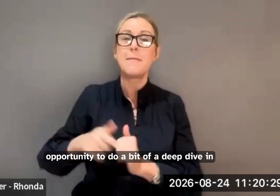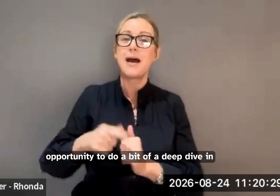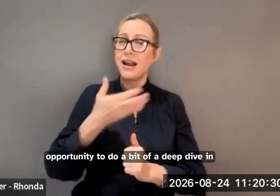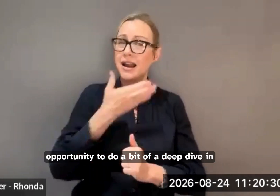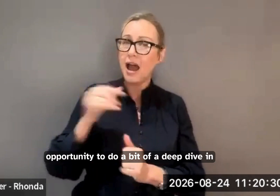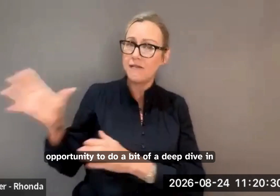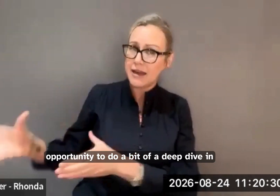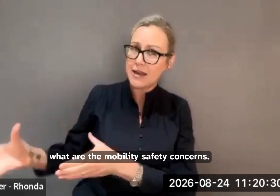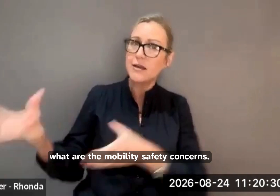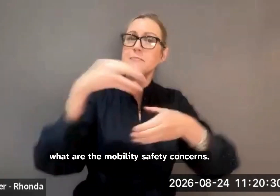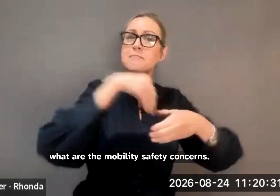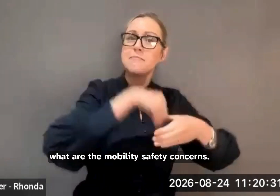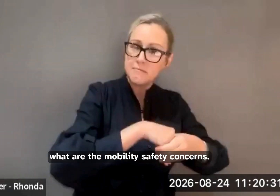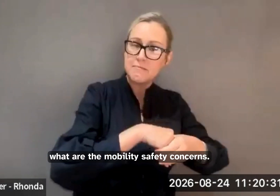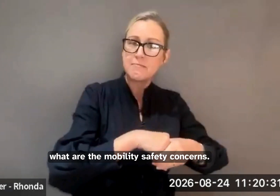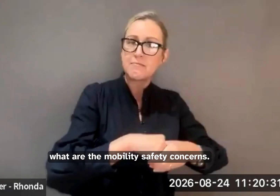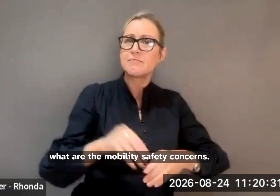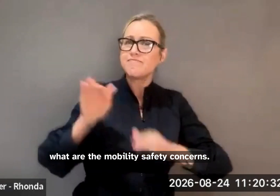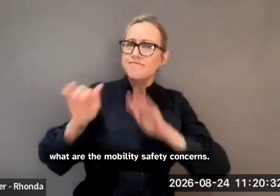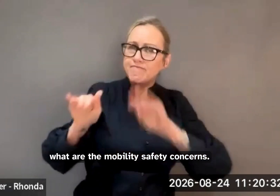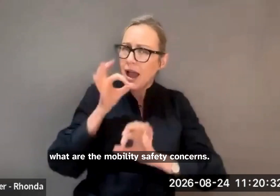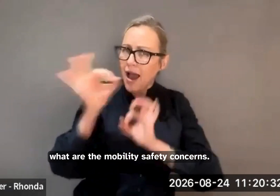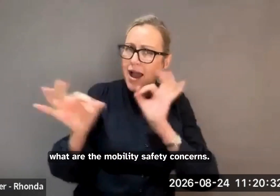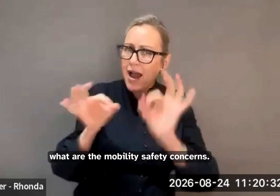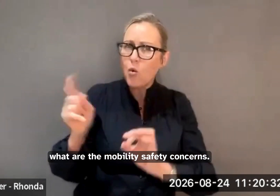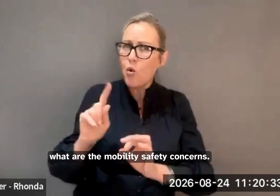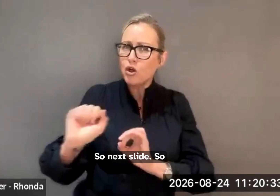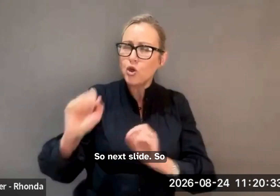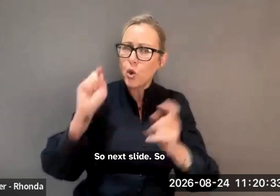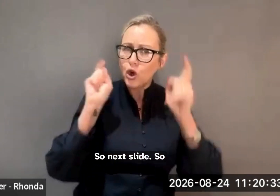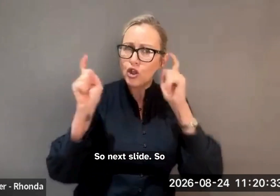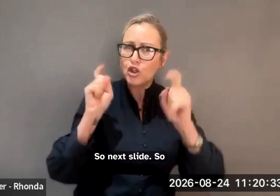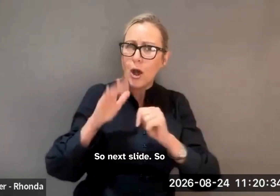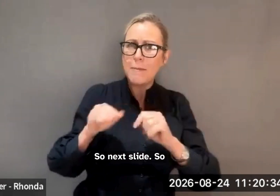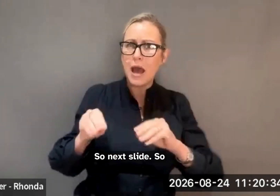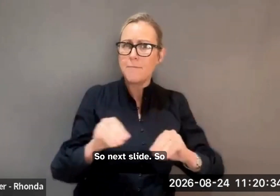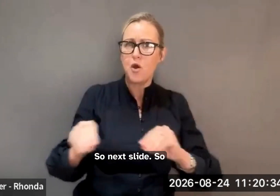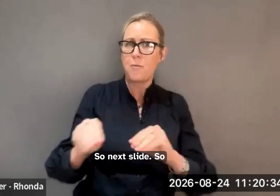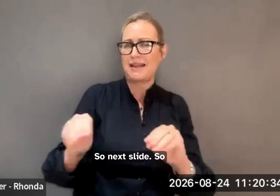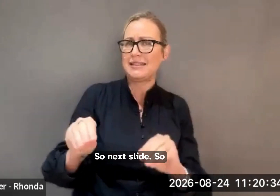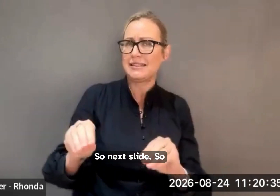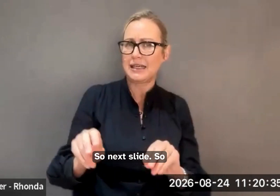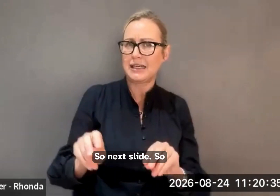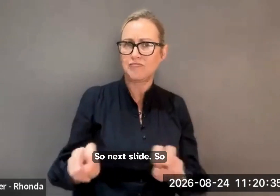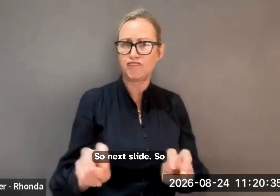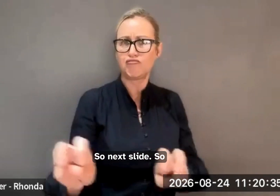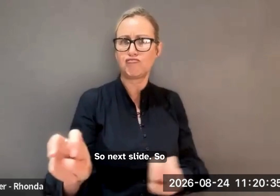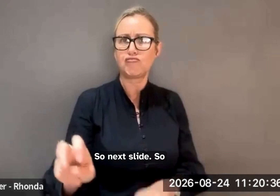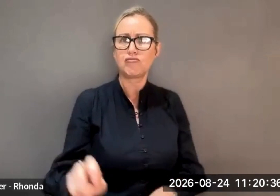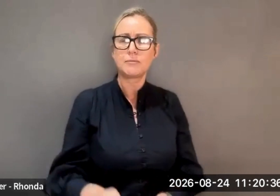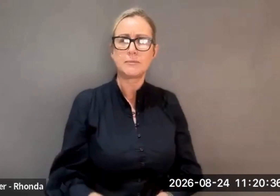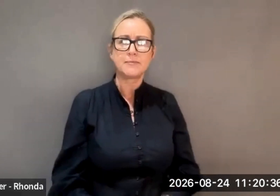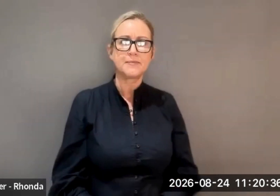a deep dive in what are the mobility safety concerns. So next slide.